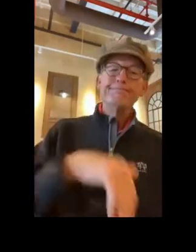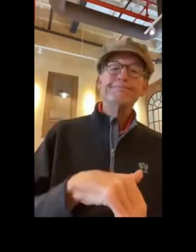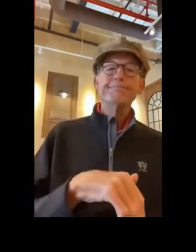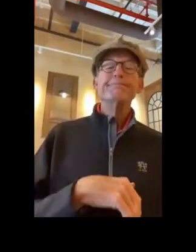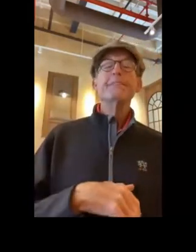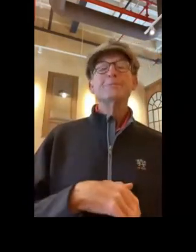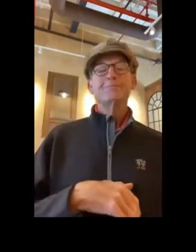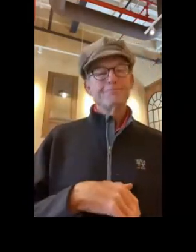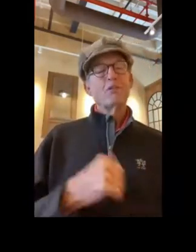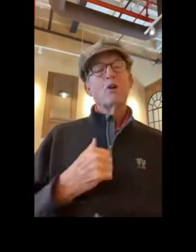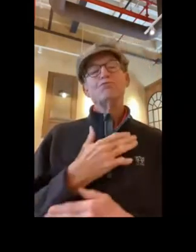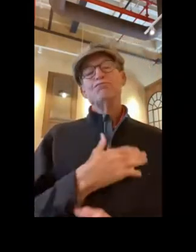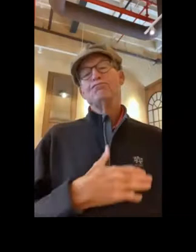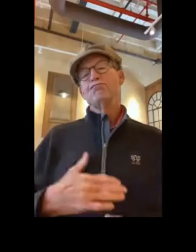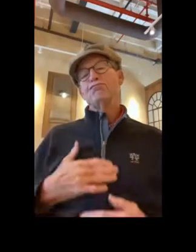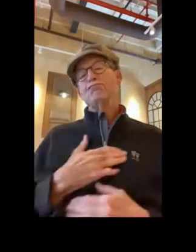and the Knife and Fork.